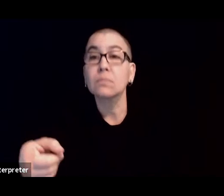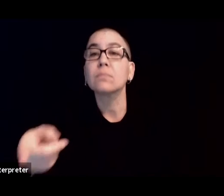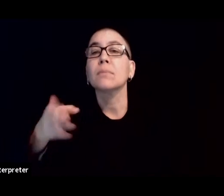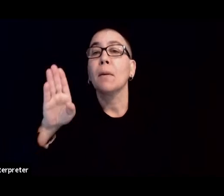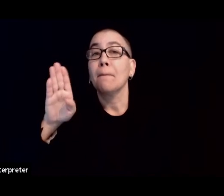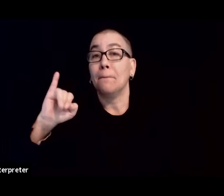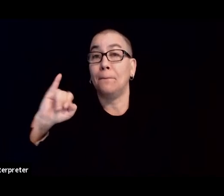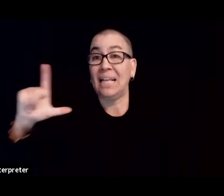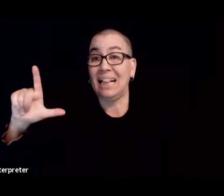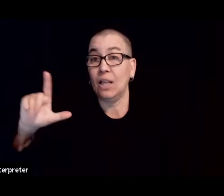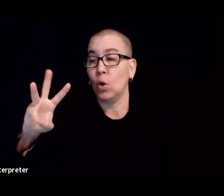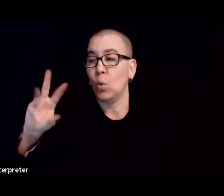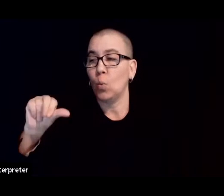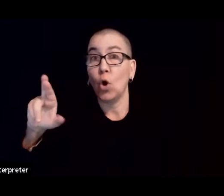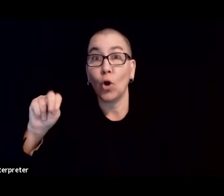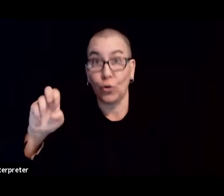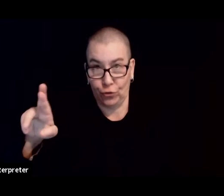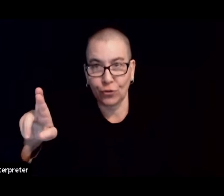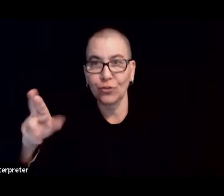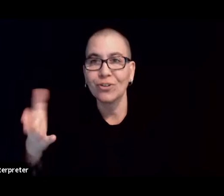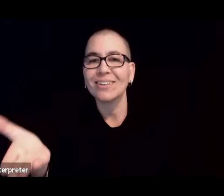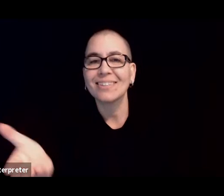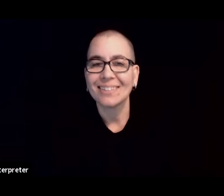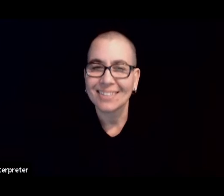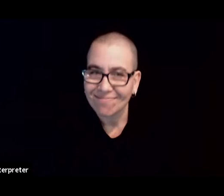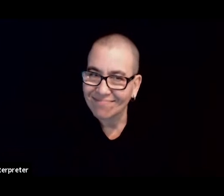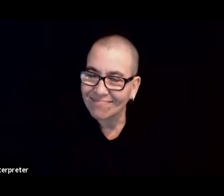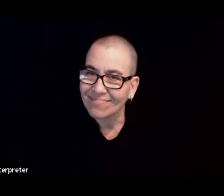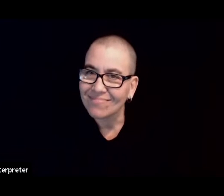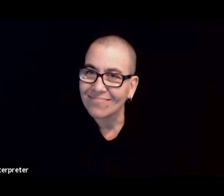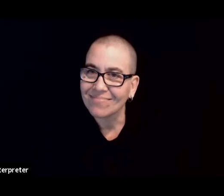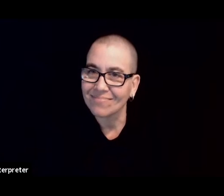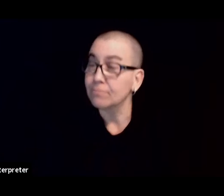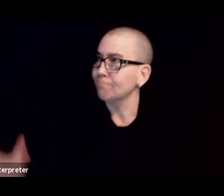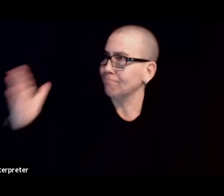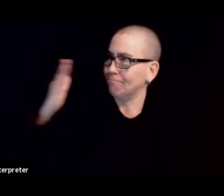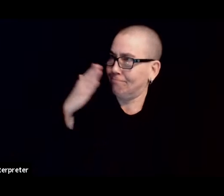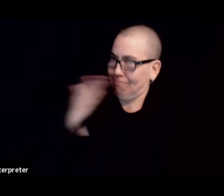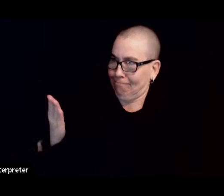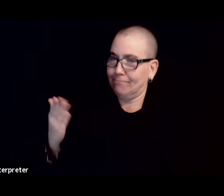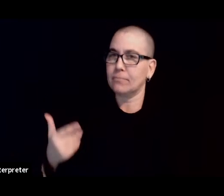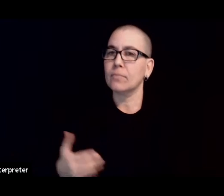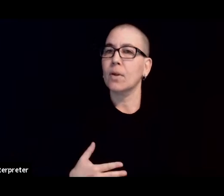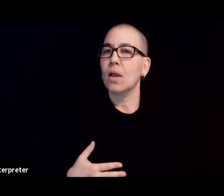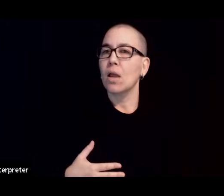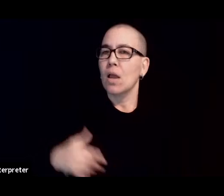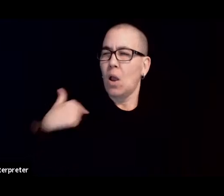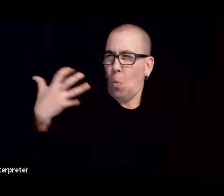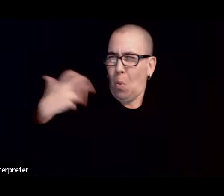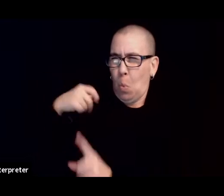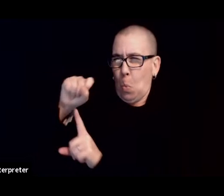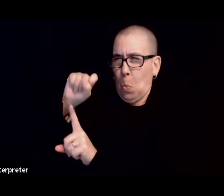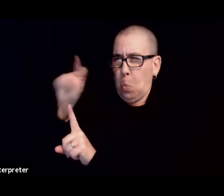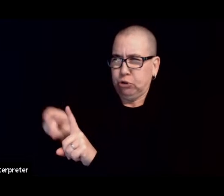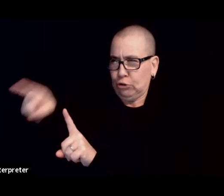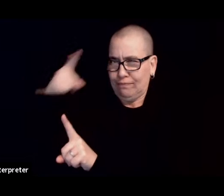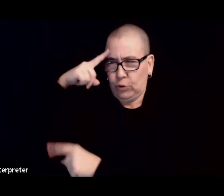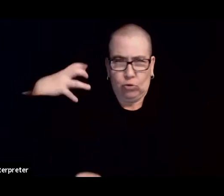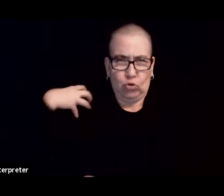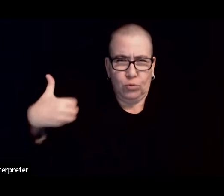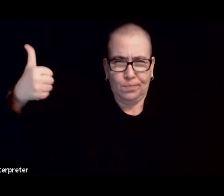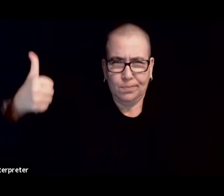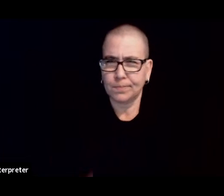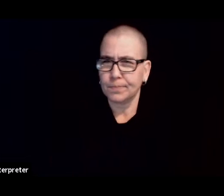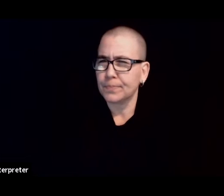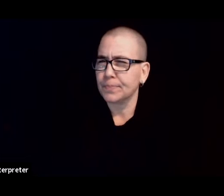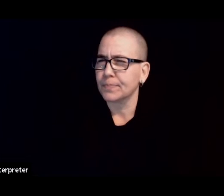your question. Thank you. And thank you for taking the question. Commissioner, I think this one may be for you, and it may not be 100%